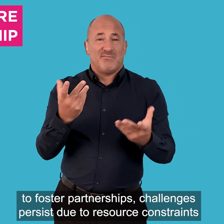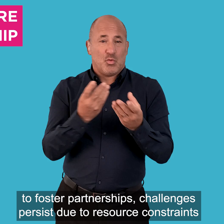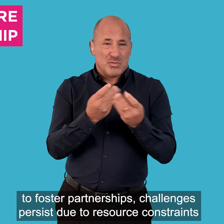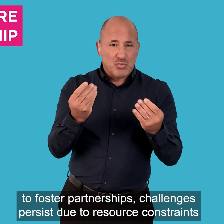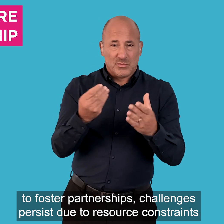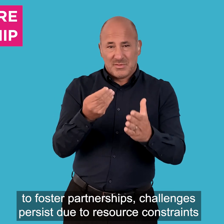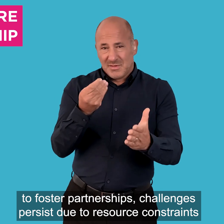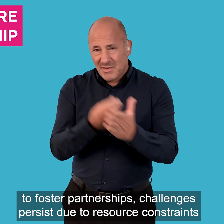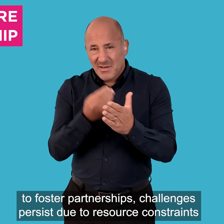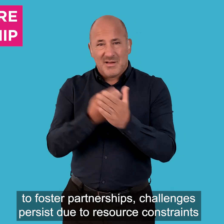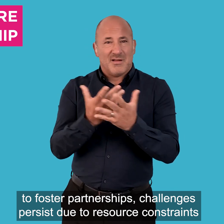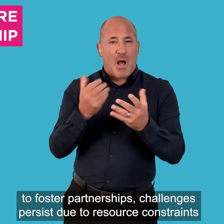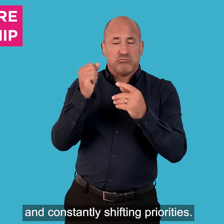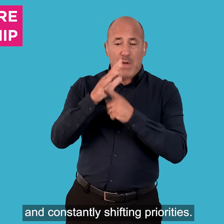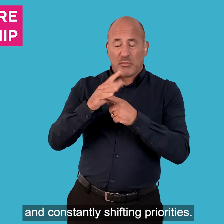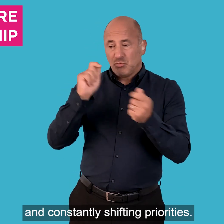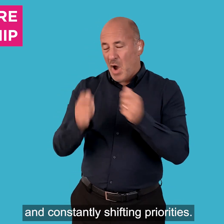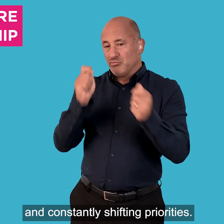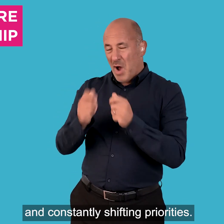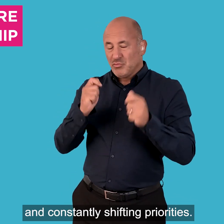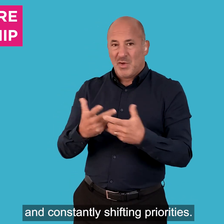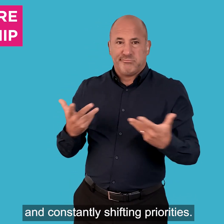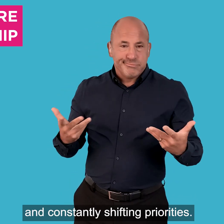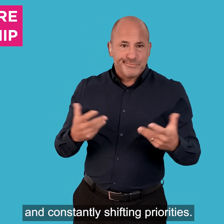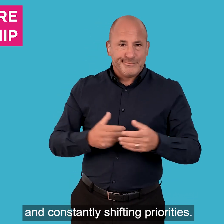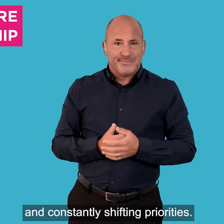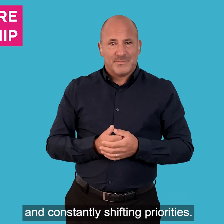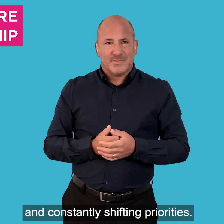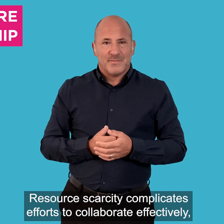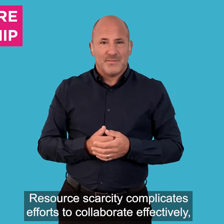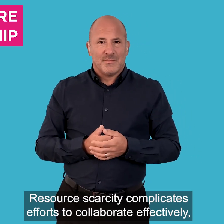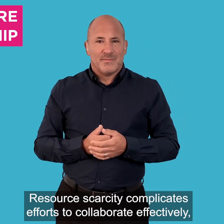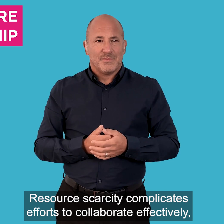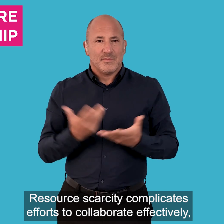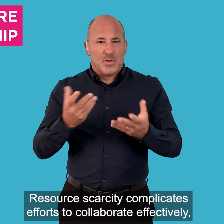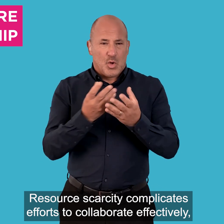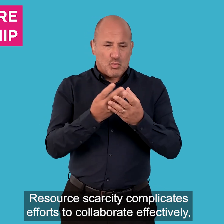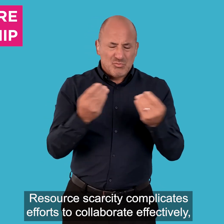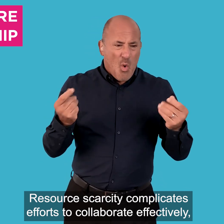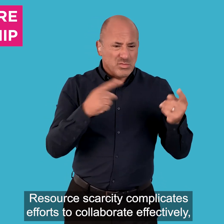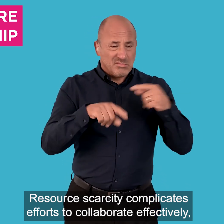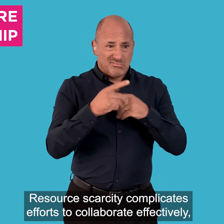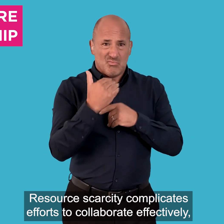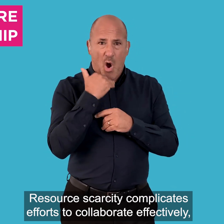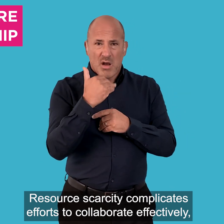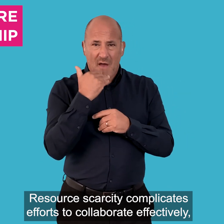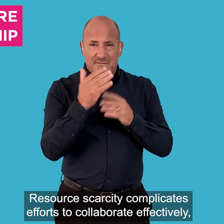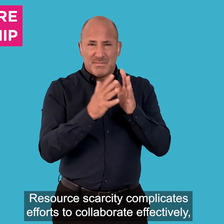resource constraints and constantly shifting priorities. Resource scarcity